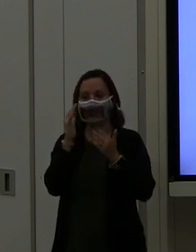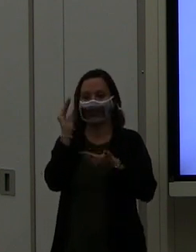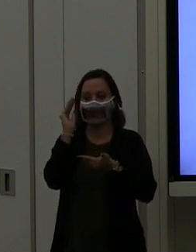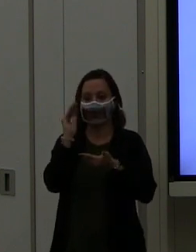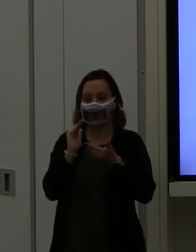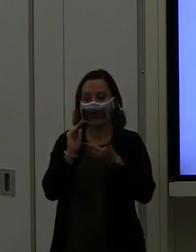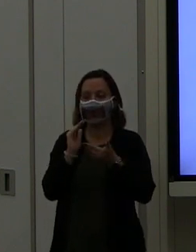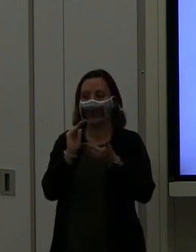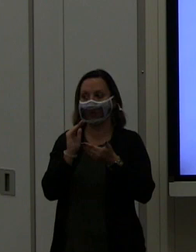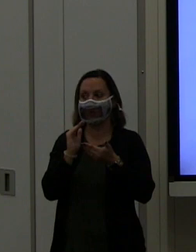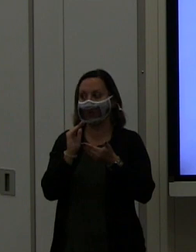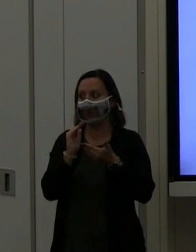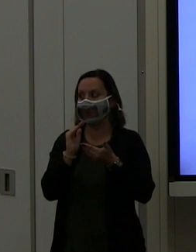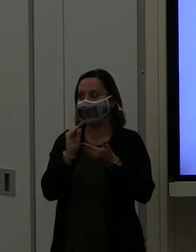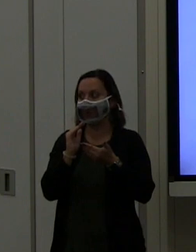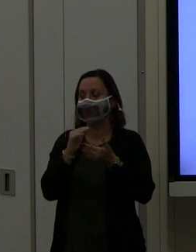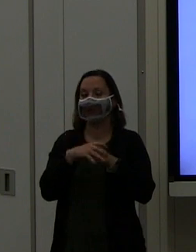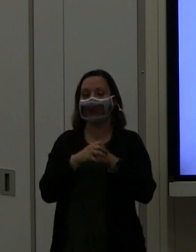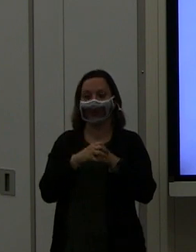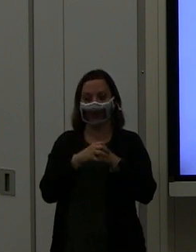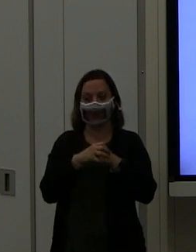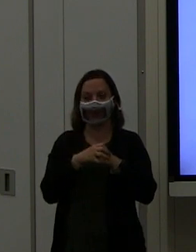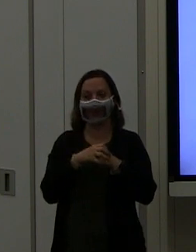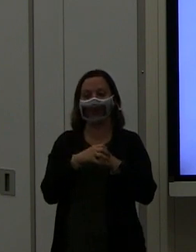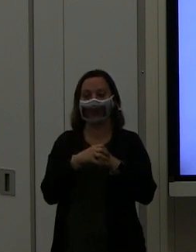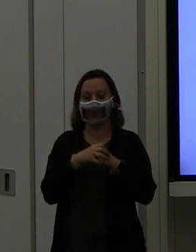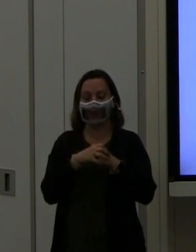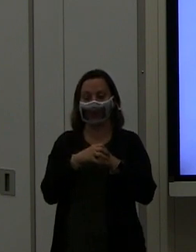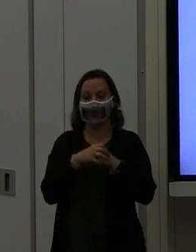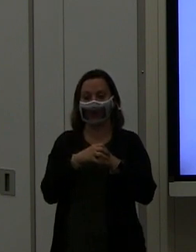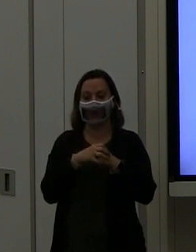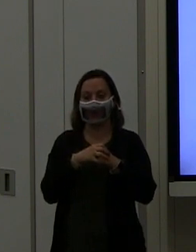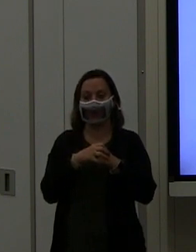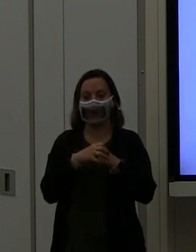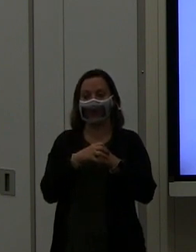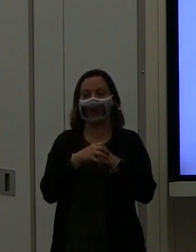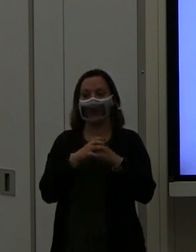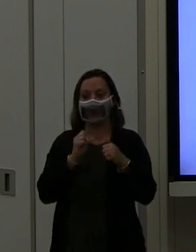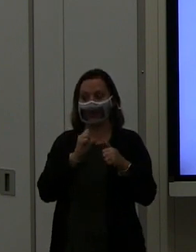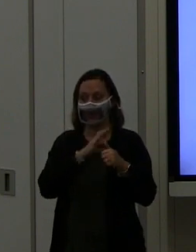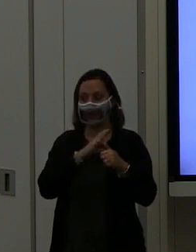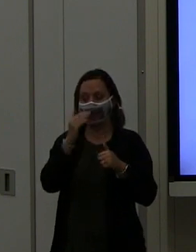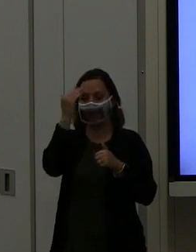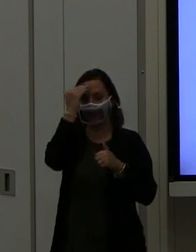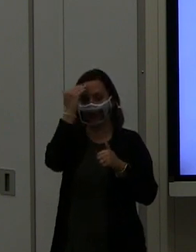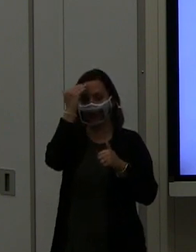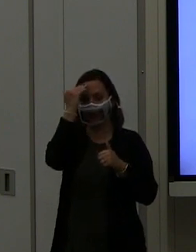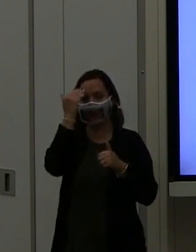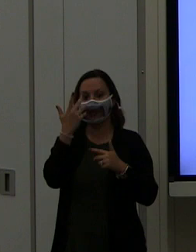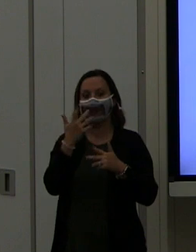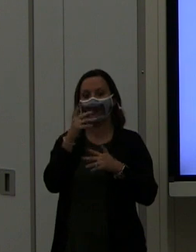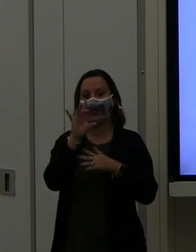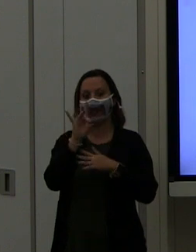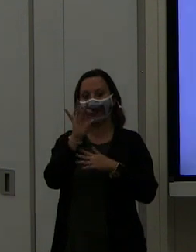able to find over 20 additional graduates. The state rate for reference was 89.3%.